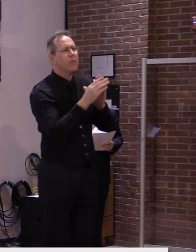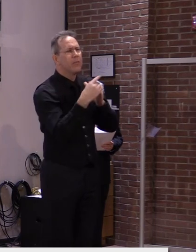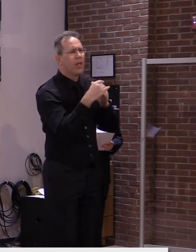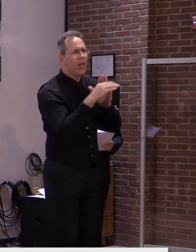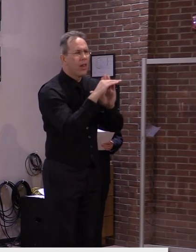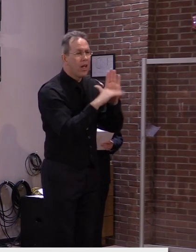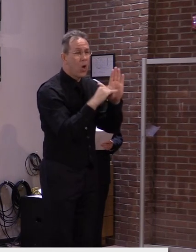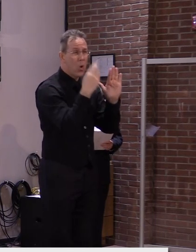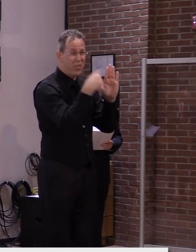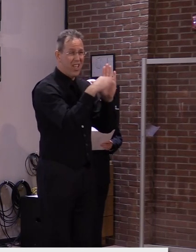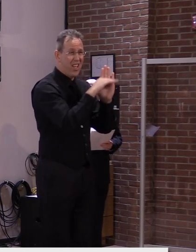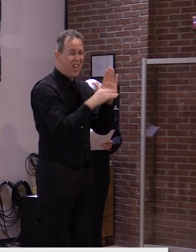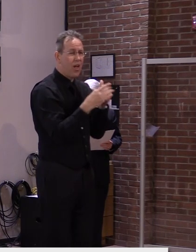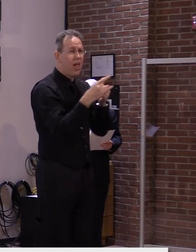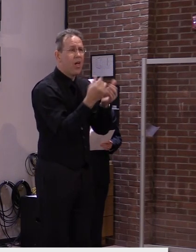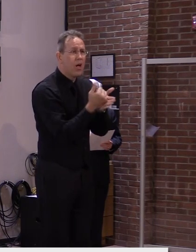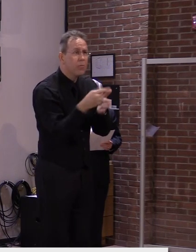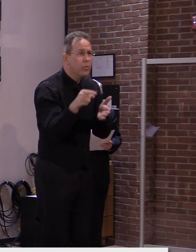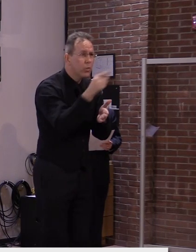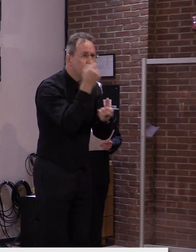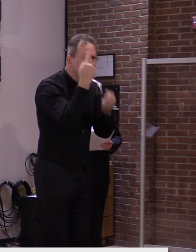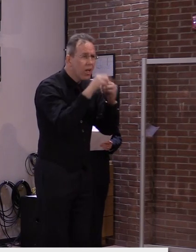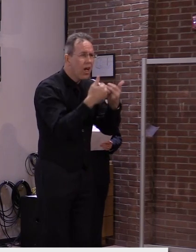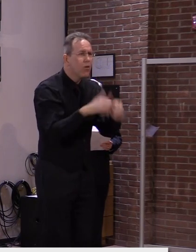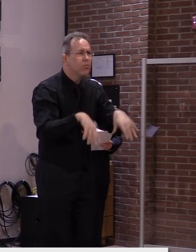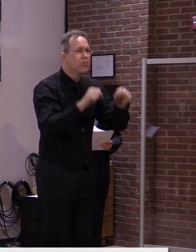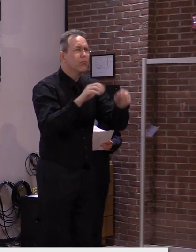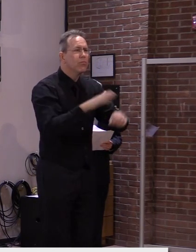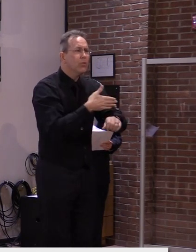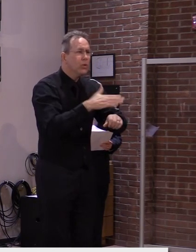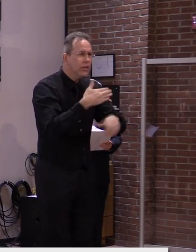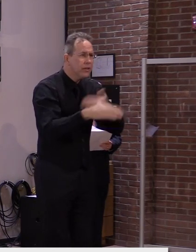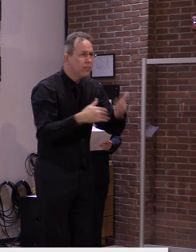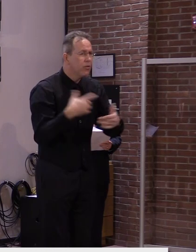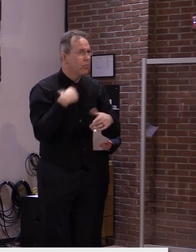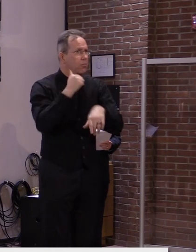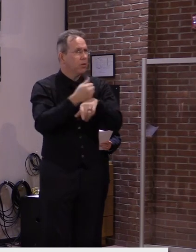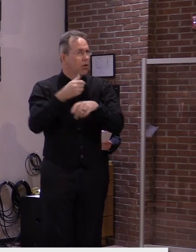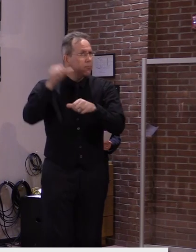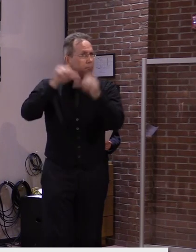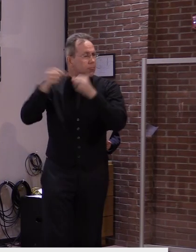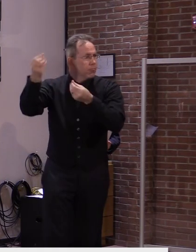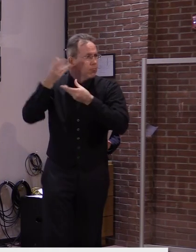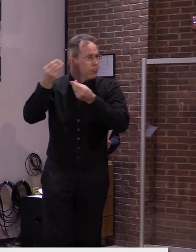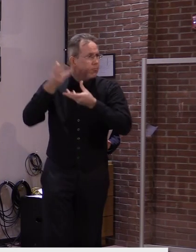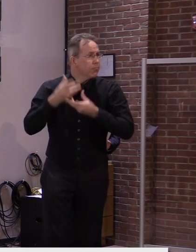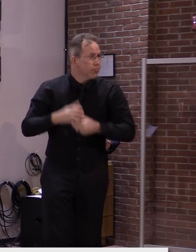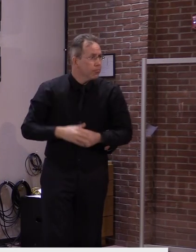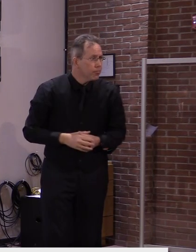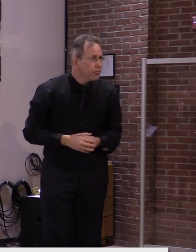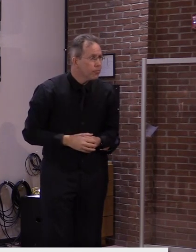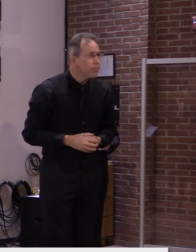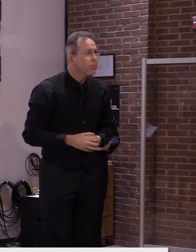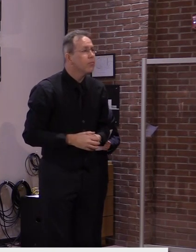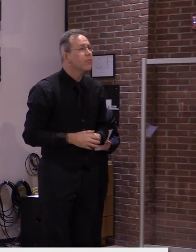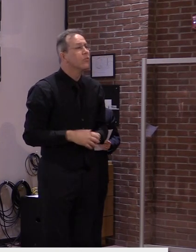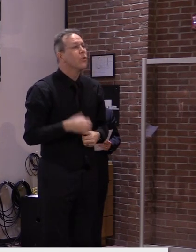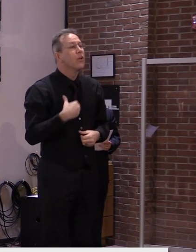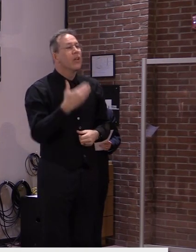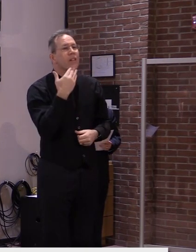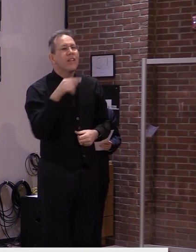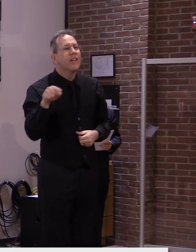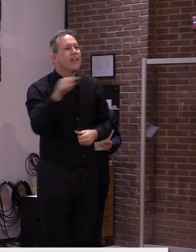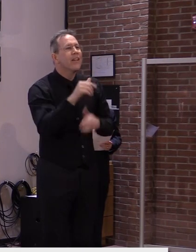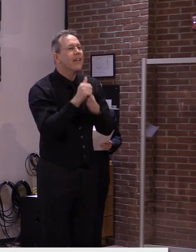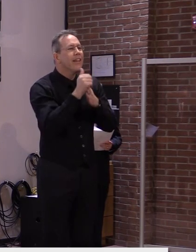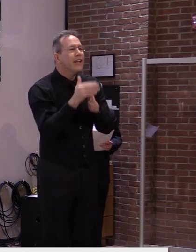from the national level in the future. I want to thank the leaders of the Vermont Music Educators Association for their work in pulling together the